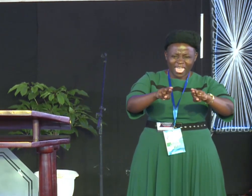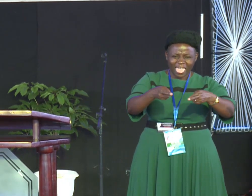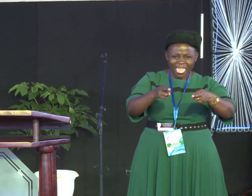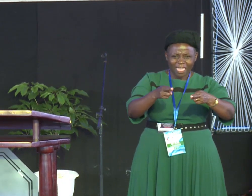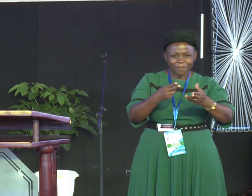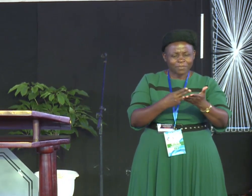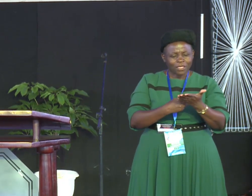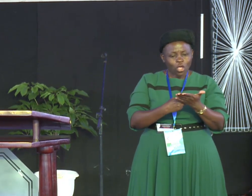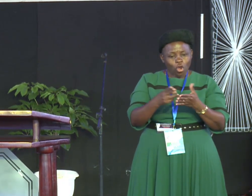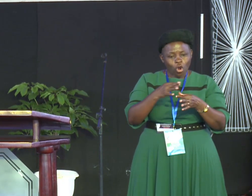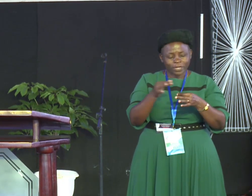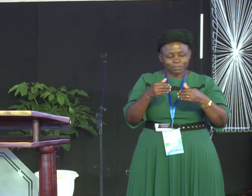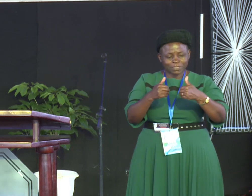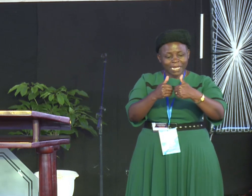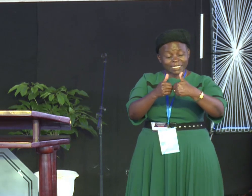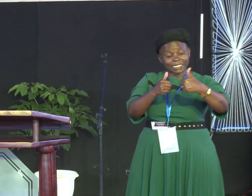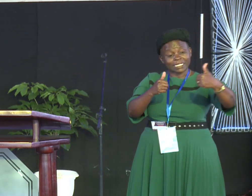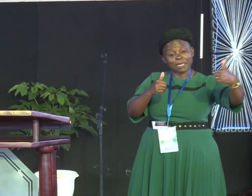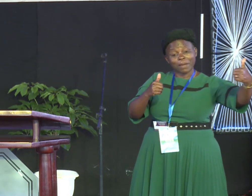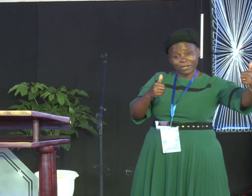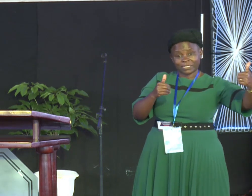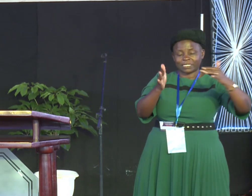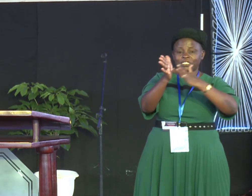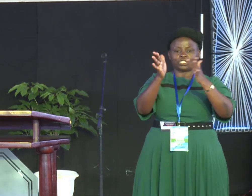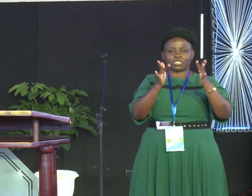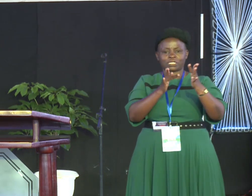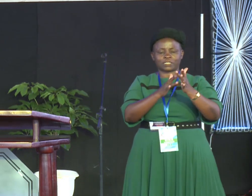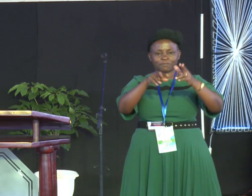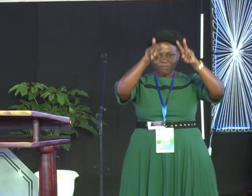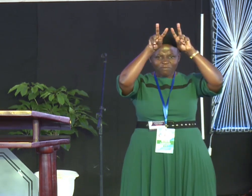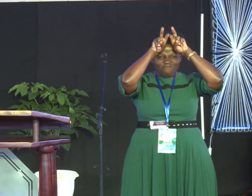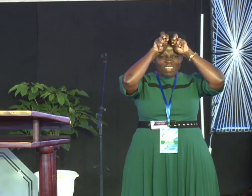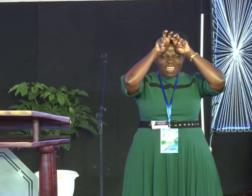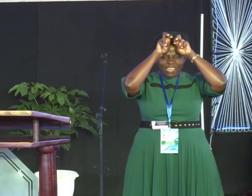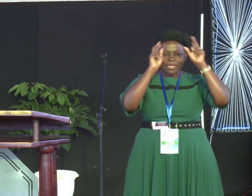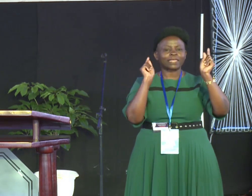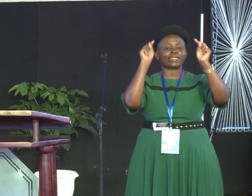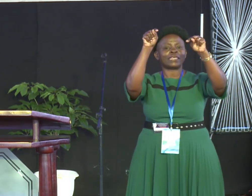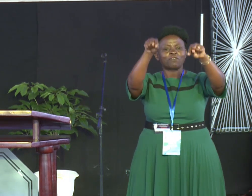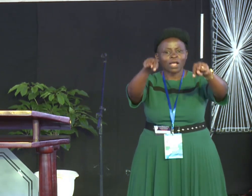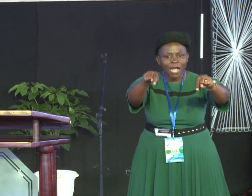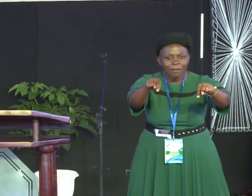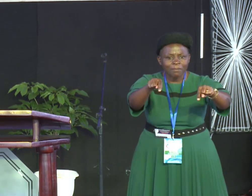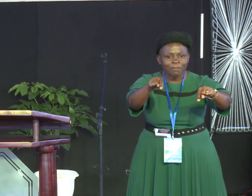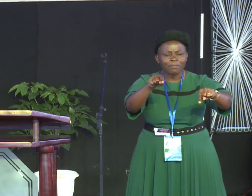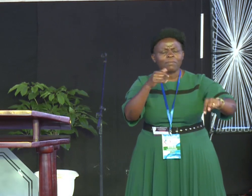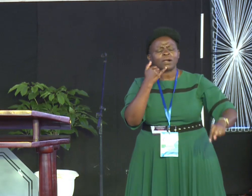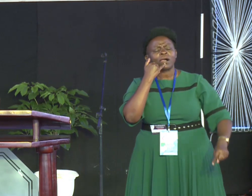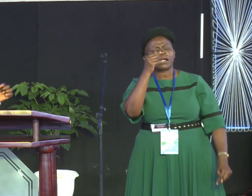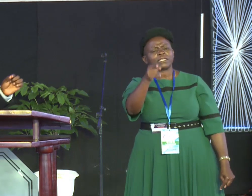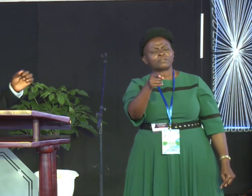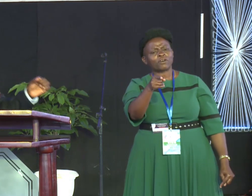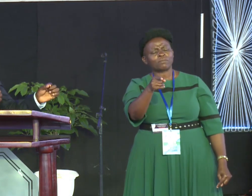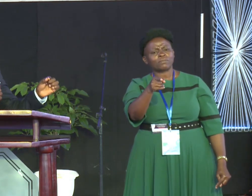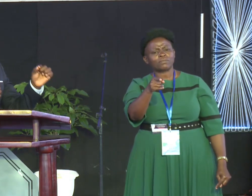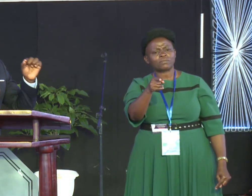mutukuvu nga amwawuddeko. When the Holy Spirit had set him apart. Satani najja gyali. And the devil came to him. Namugamba bwati. And told